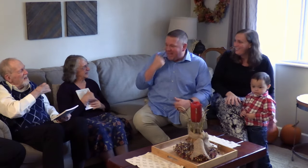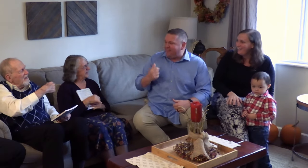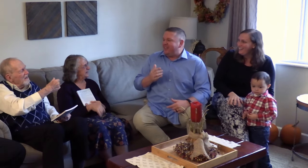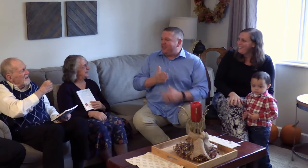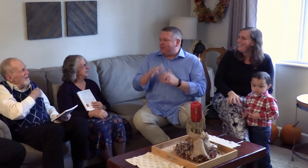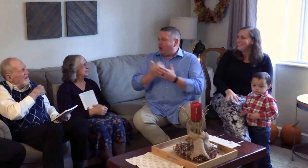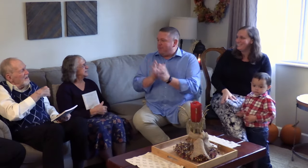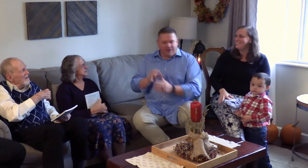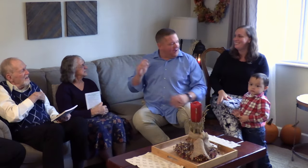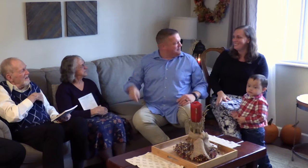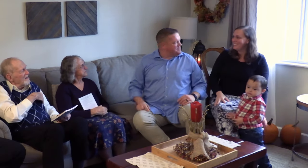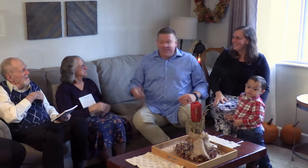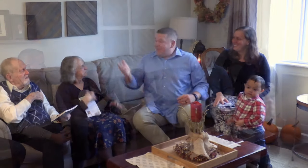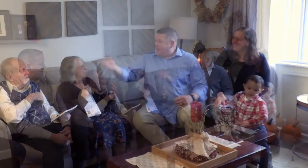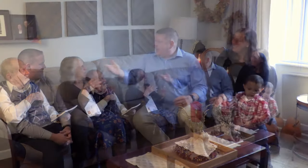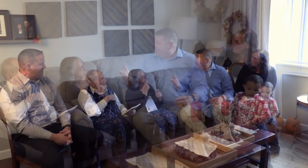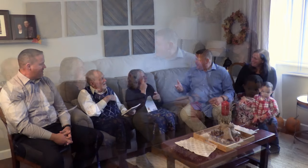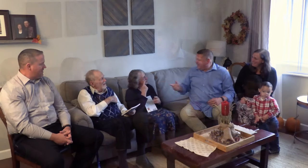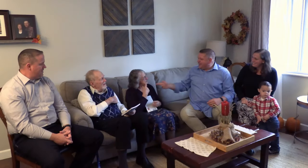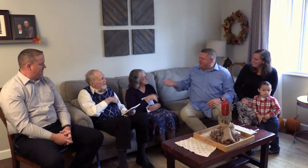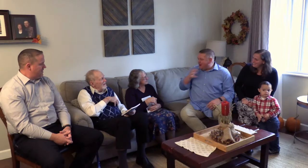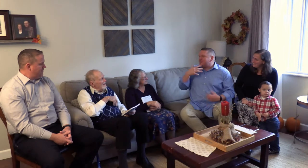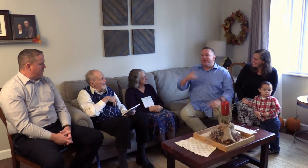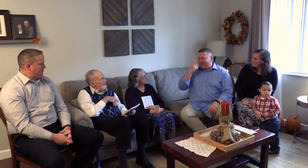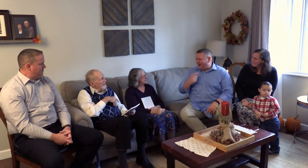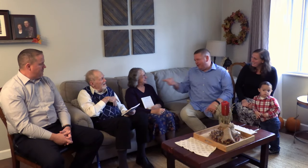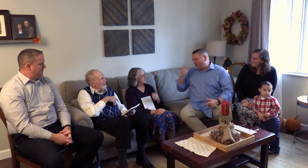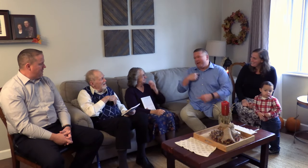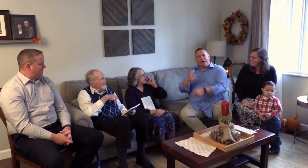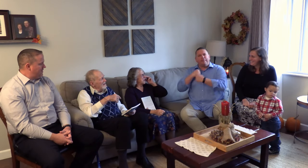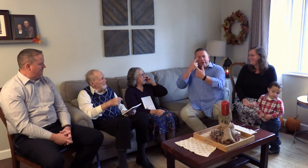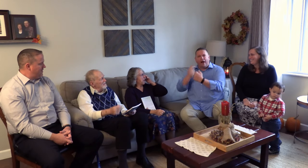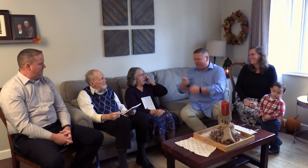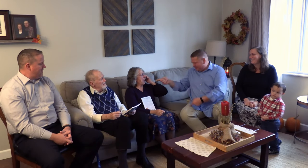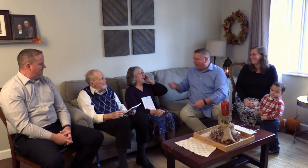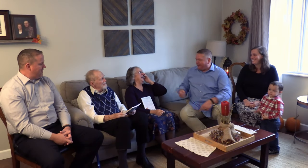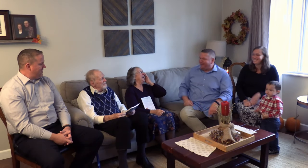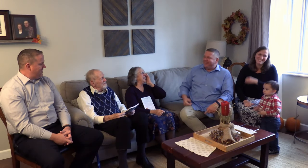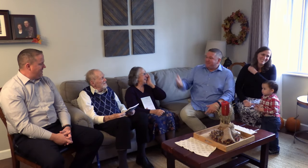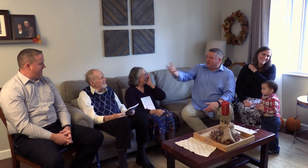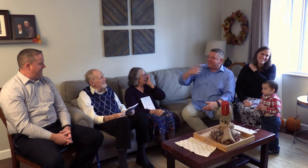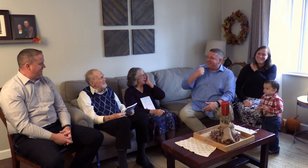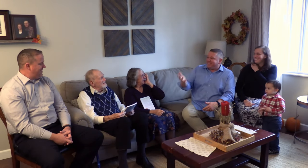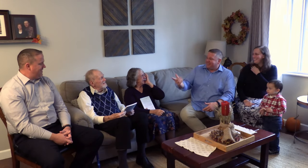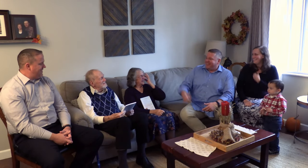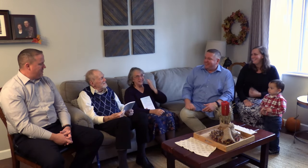laugh through the whole book all right uh mom's already crying you're crying that's where i get my crying from her do you want to say anything else about it